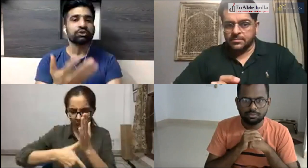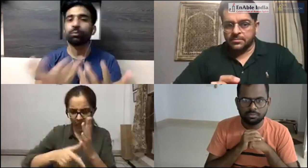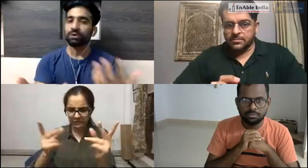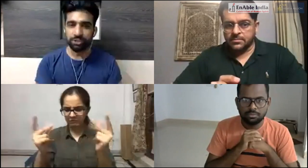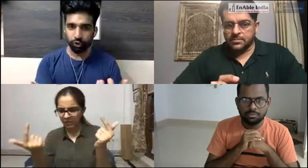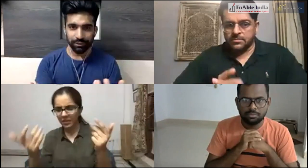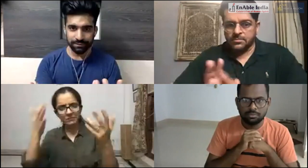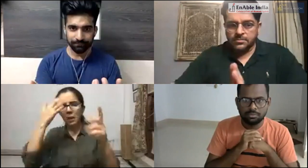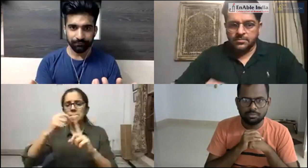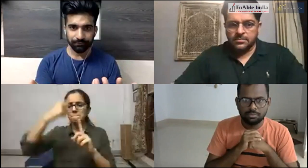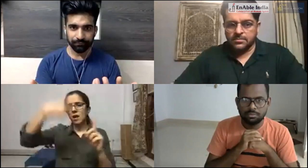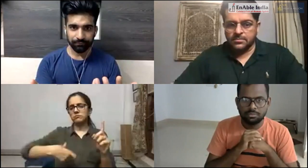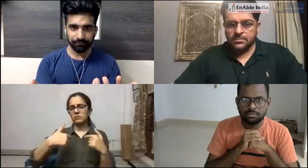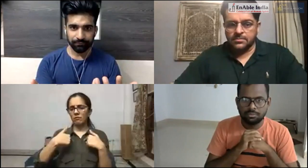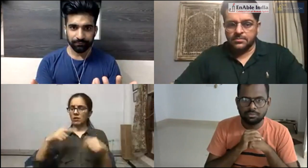is your personal choice.